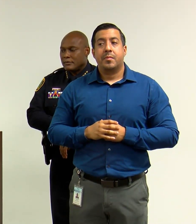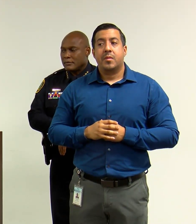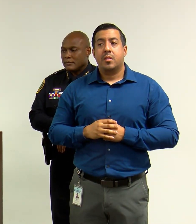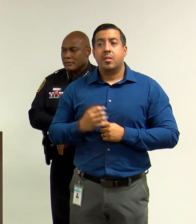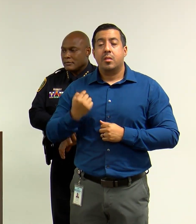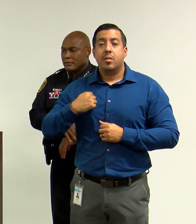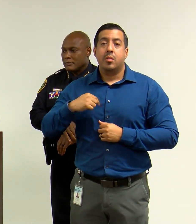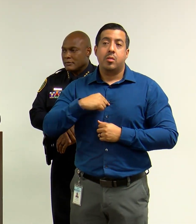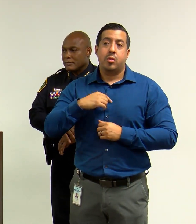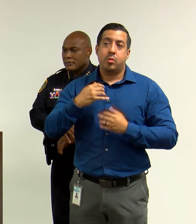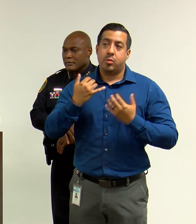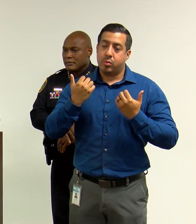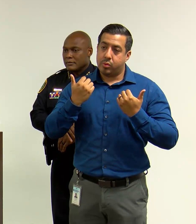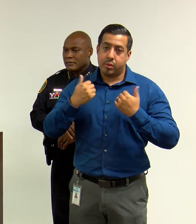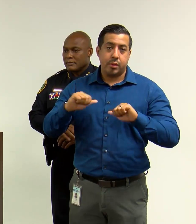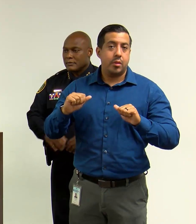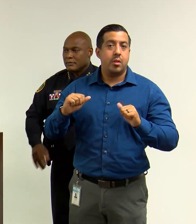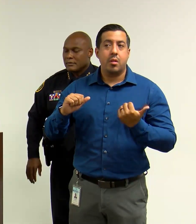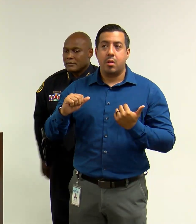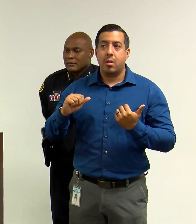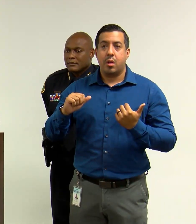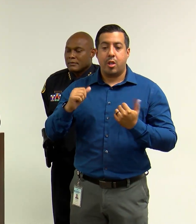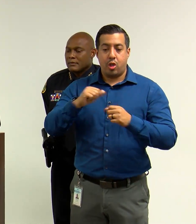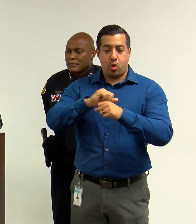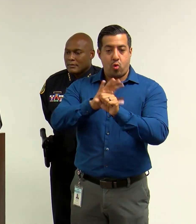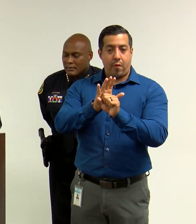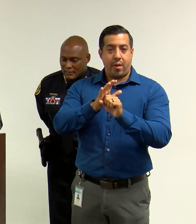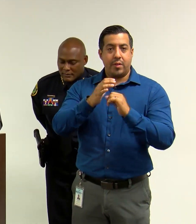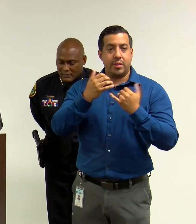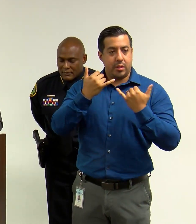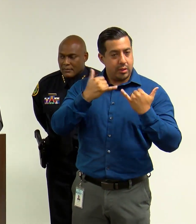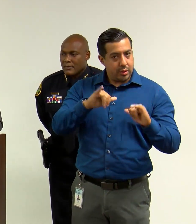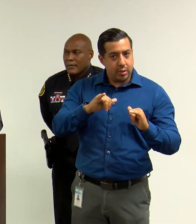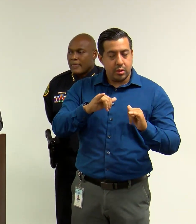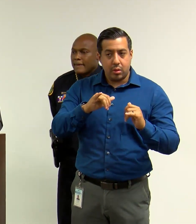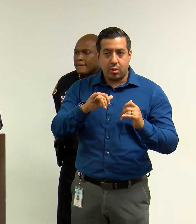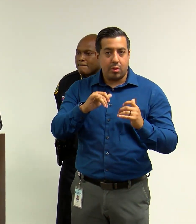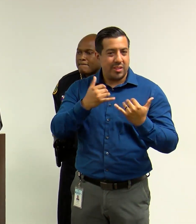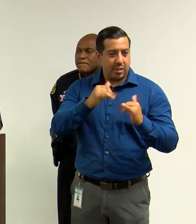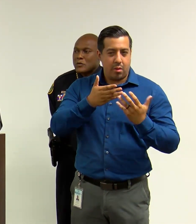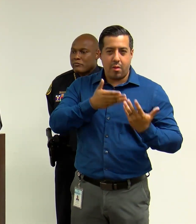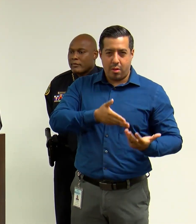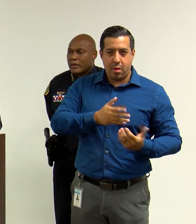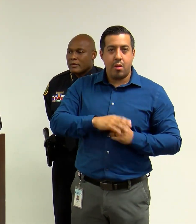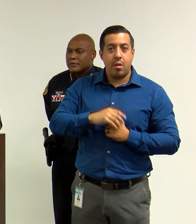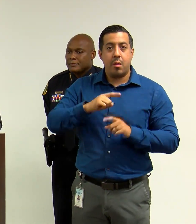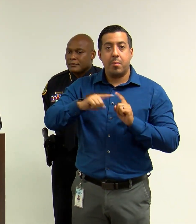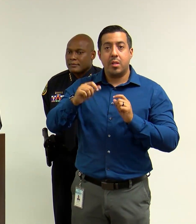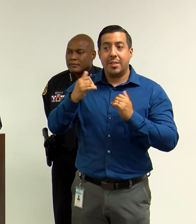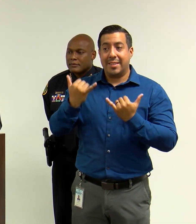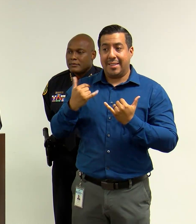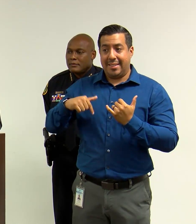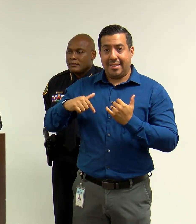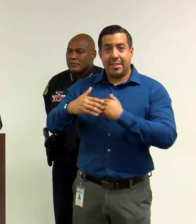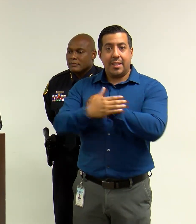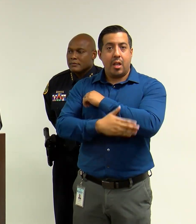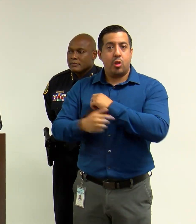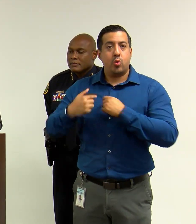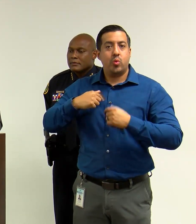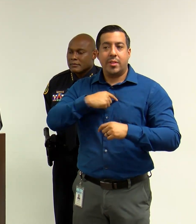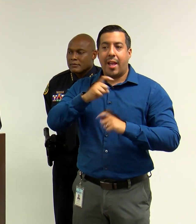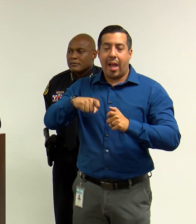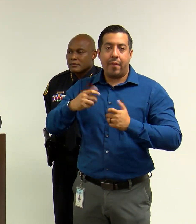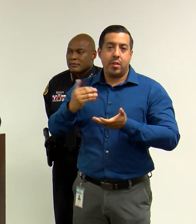We are still coming out of this coronavirus, but even in this city, in this county, we are having to